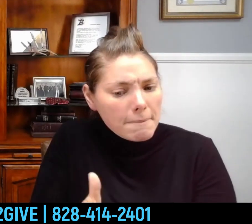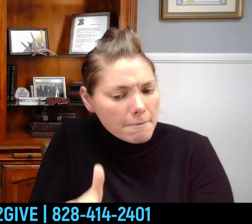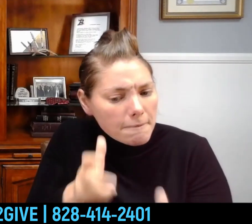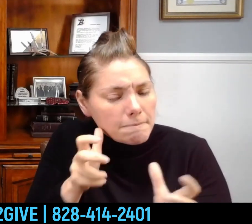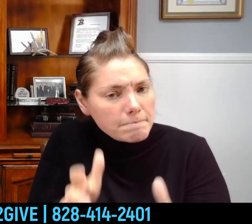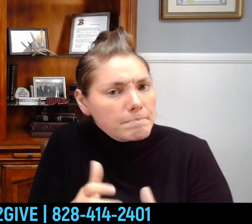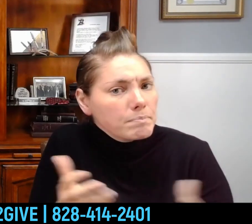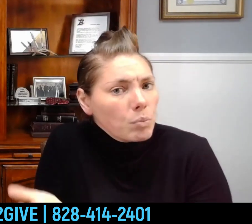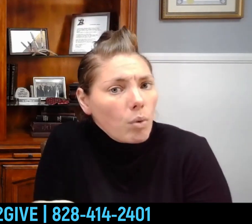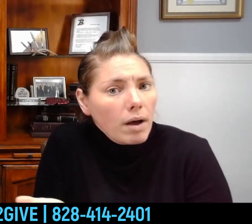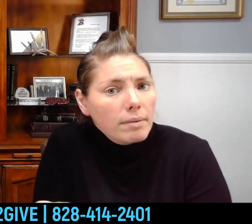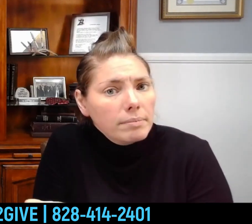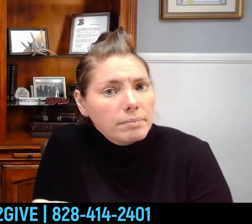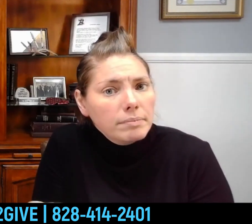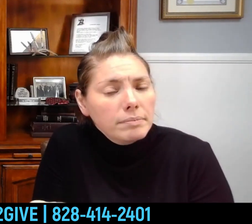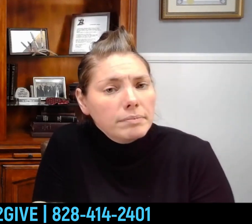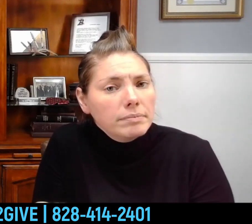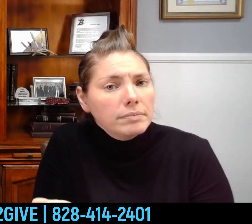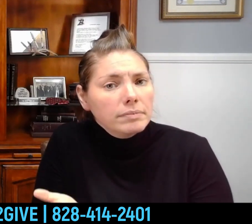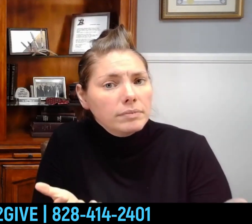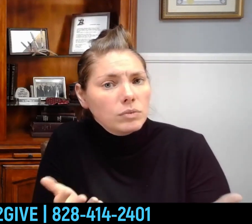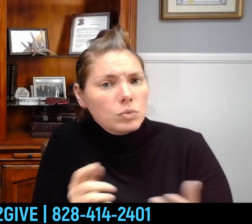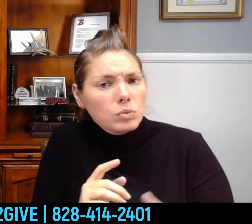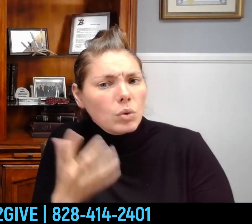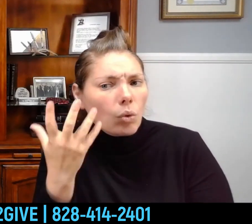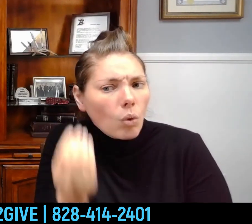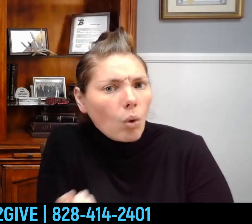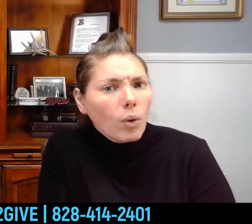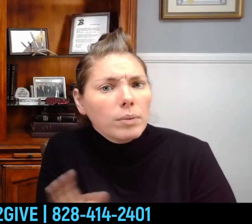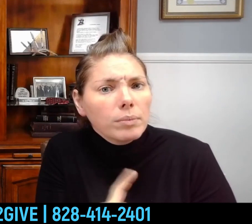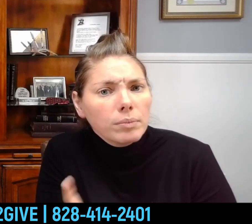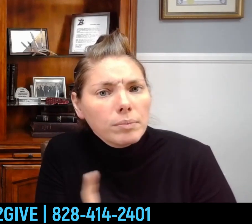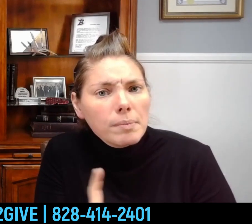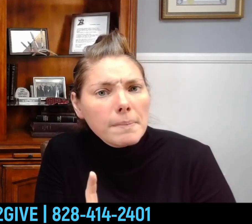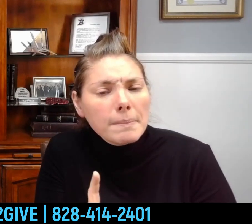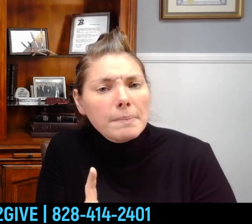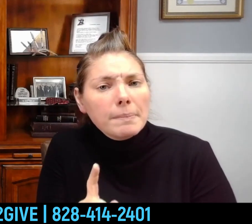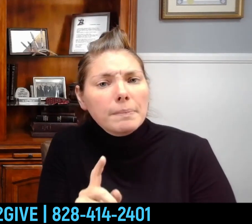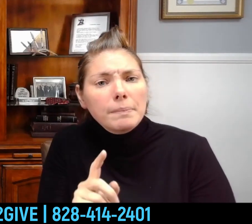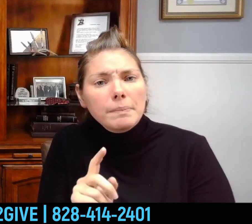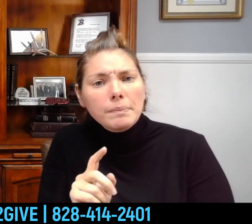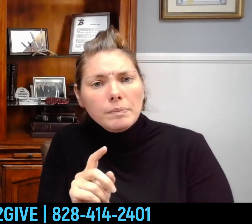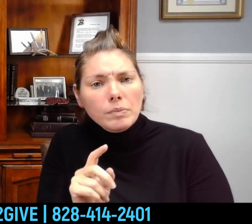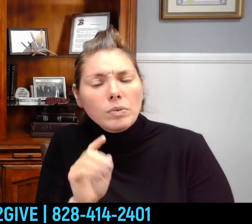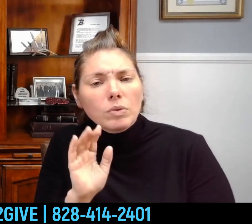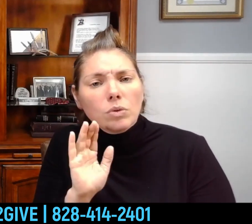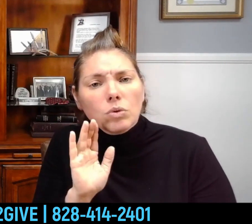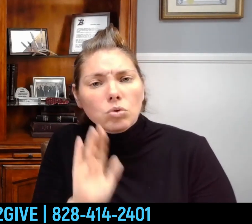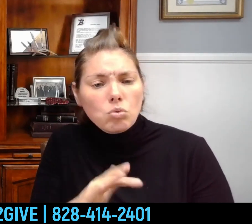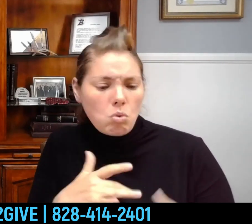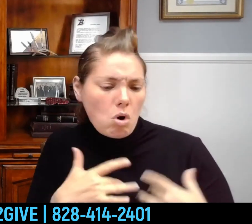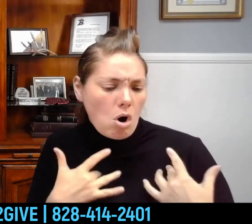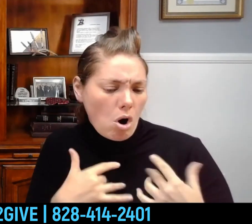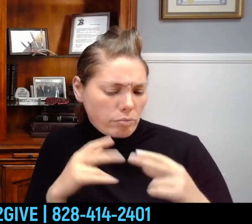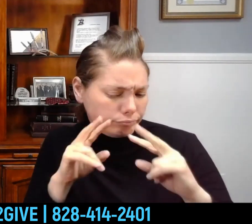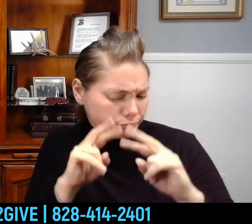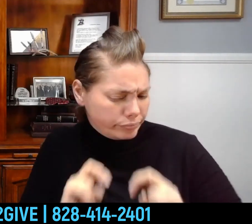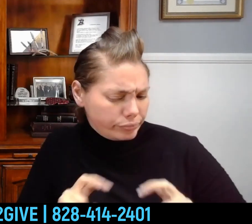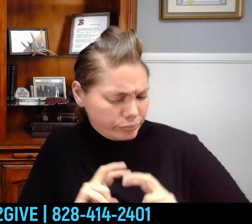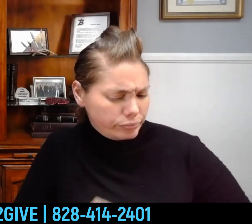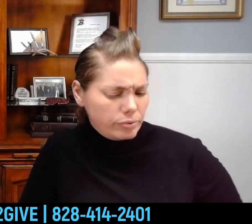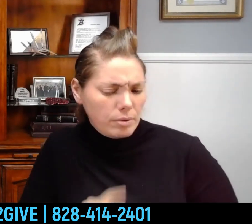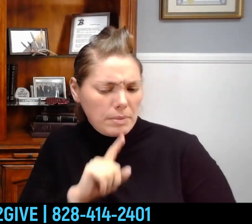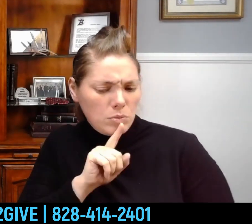intaking. Take a second look at where you're going. Take a second look into your heart and make sure